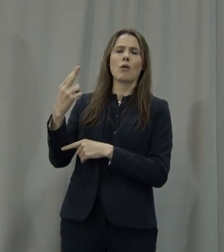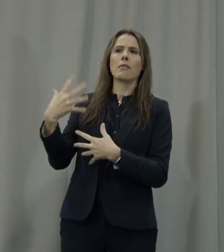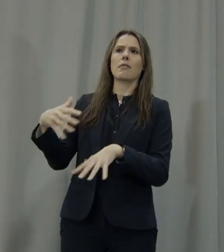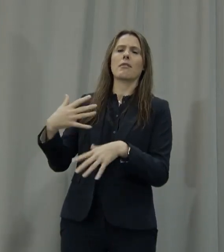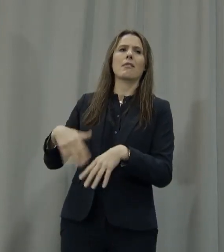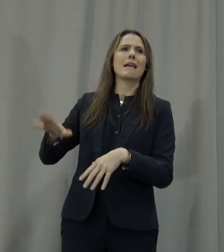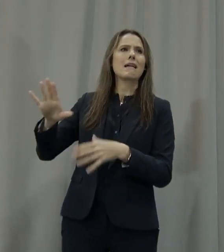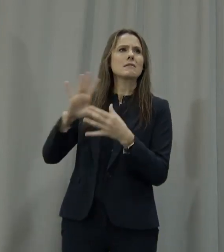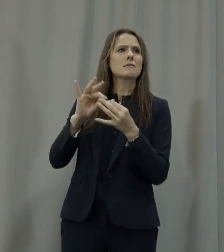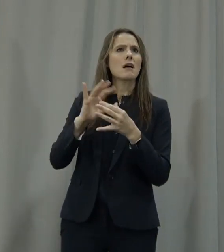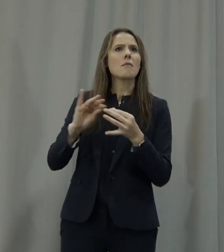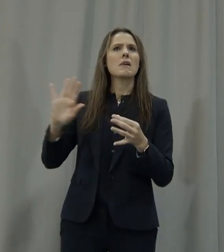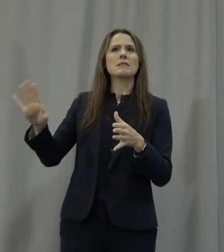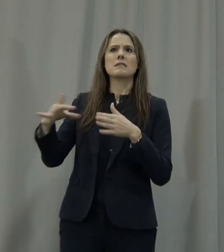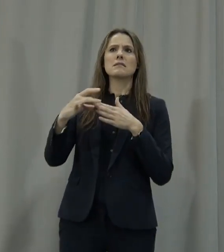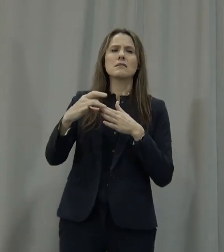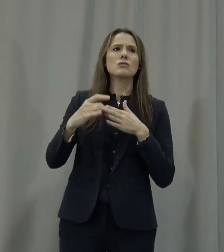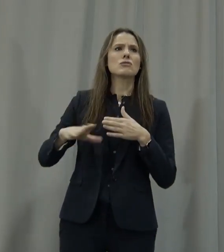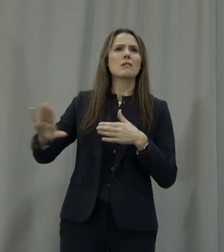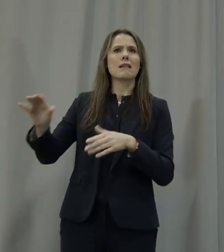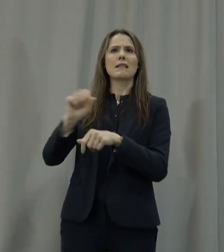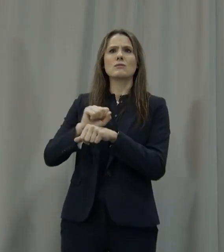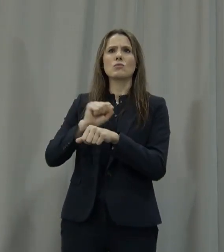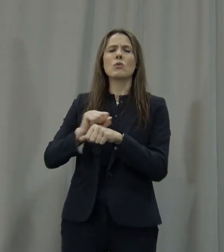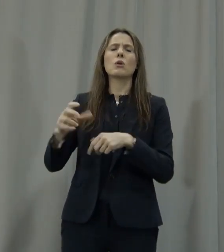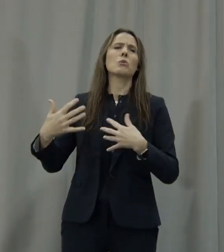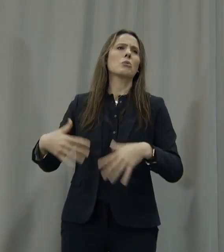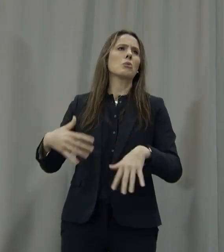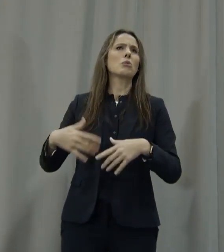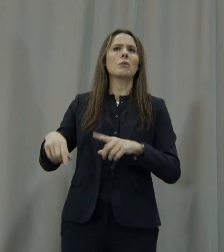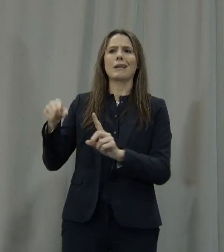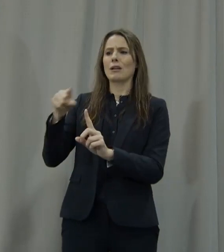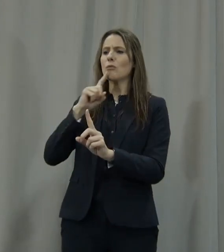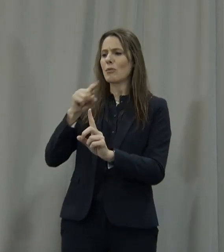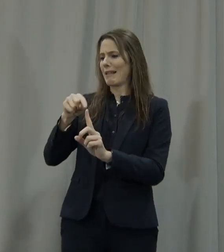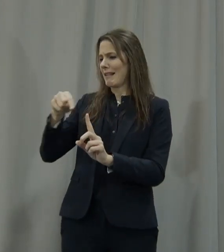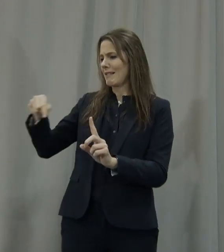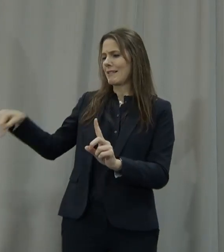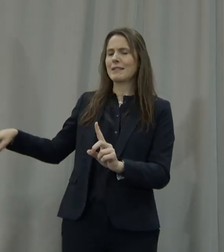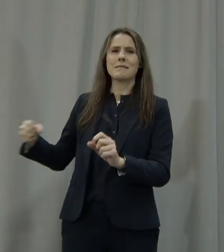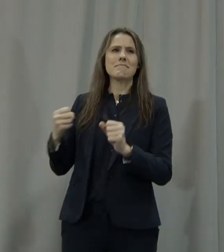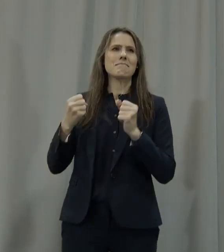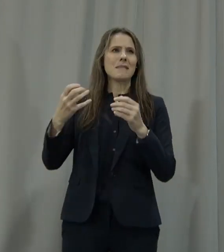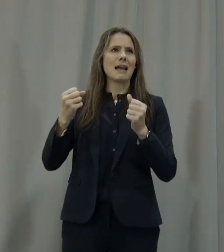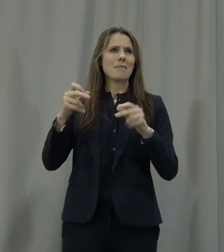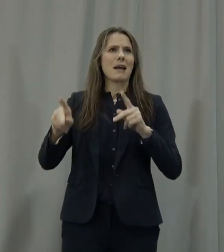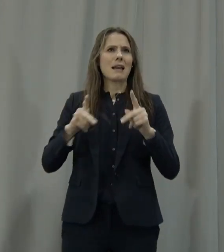gives us through his work through the state. He comes from a long line of public servants.